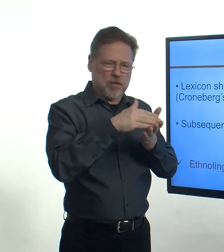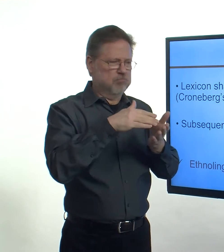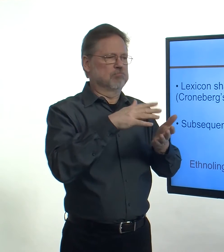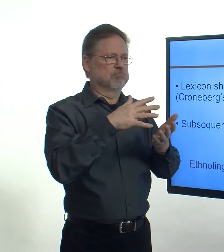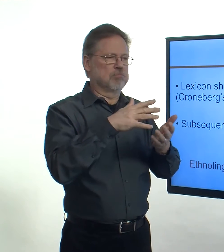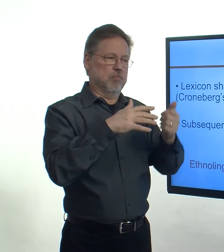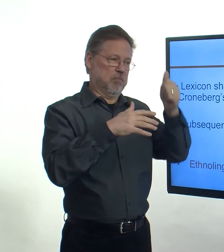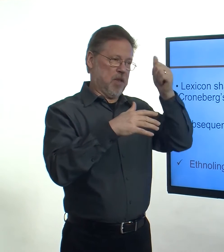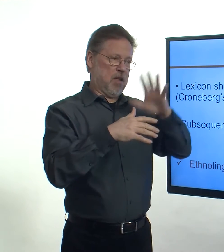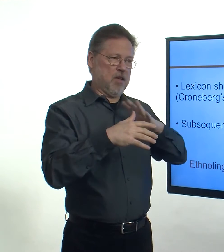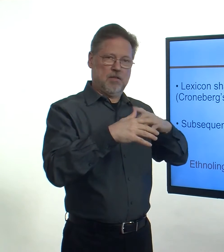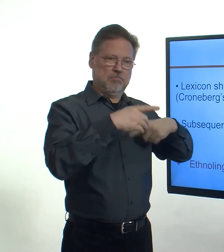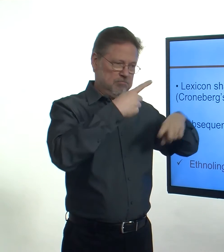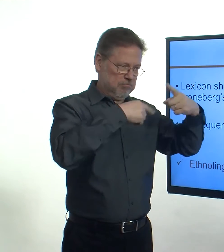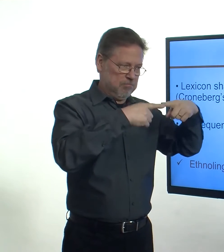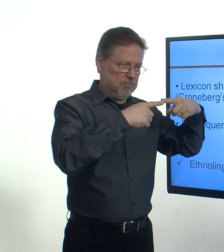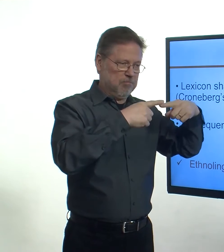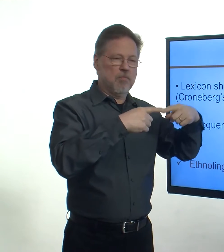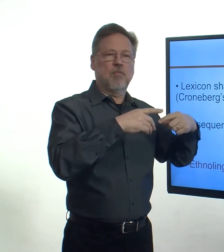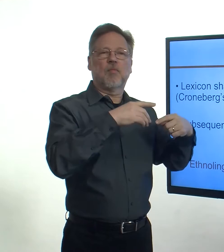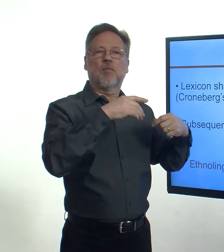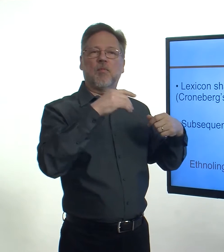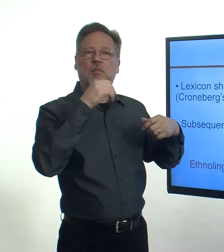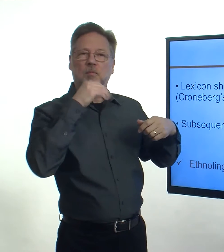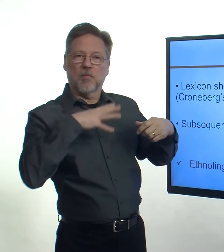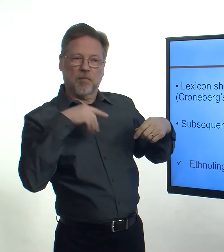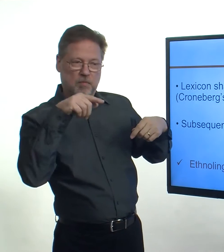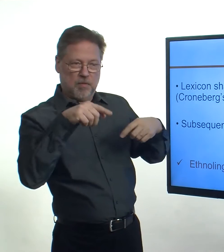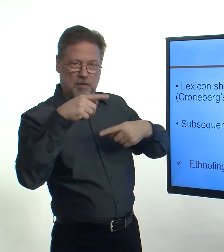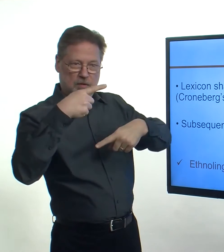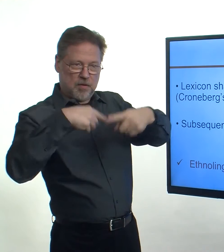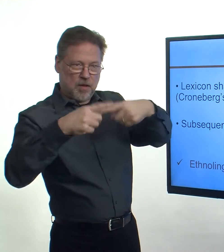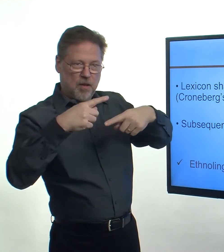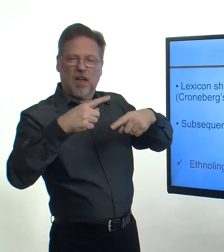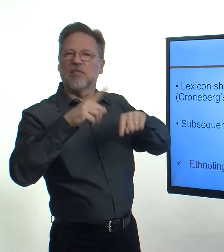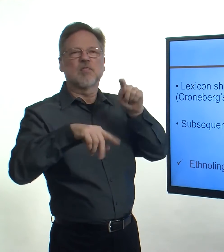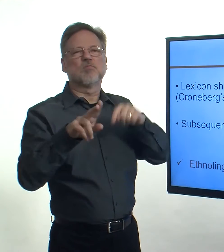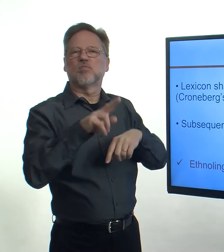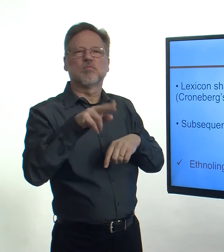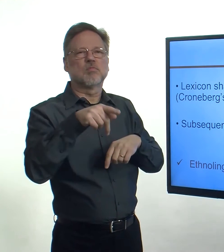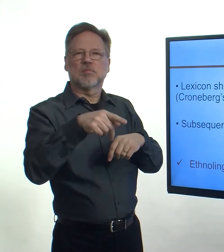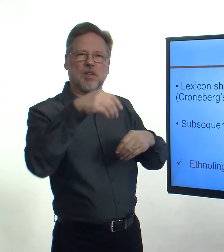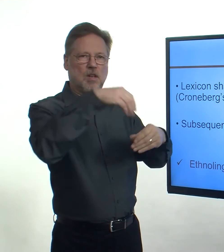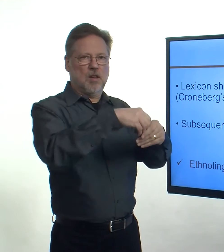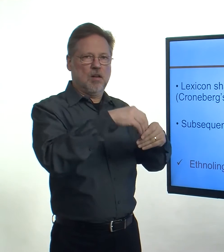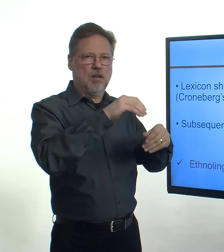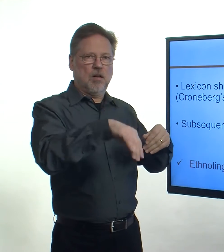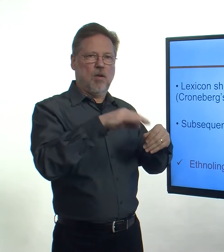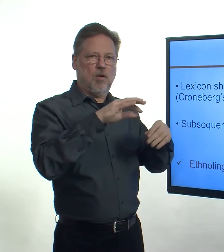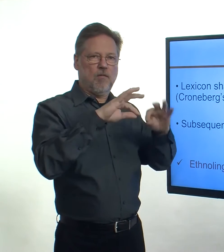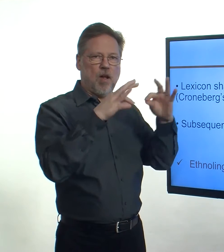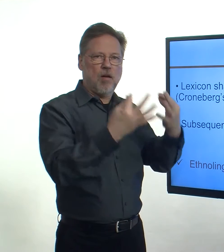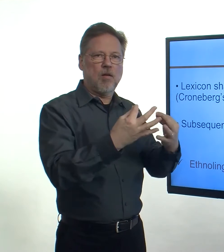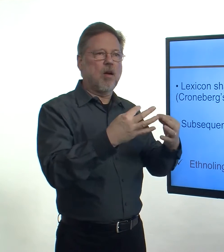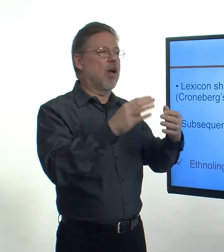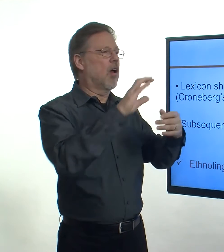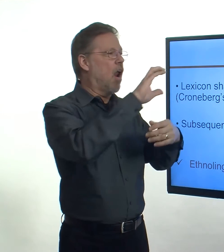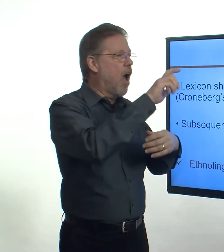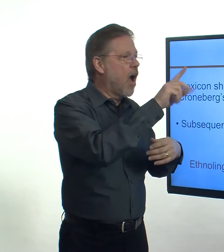they find that the men sign one way, and the female variant of signs can't be used in the family, at deaf clubs,